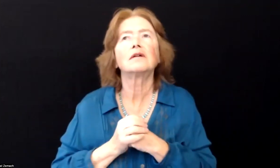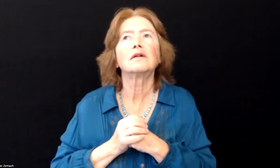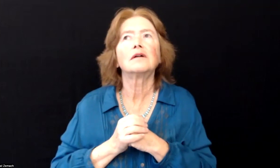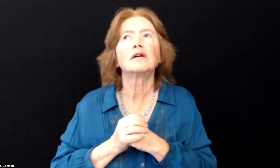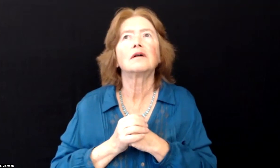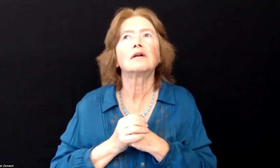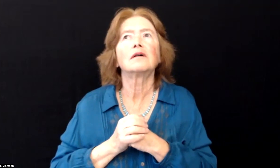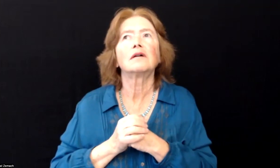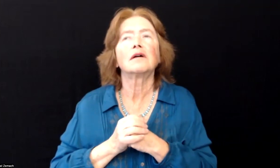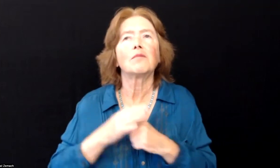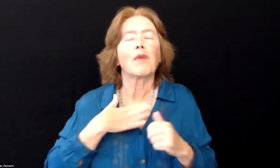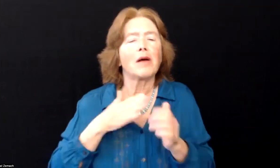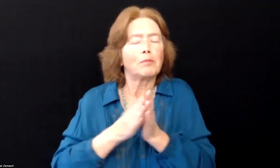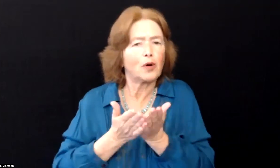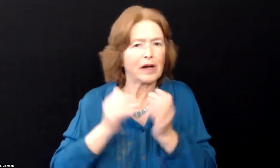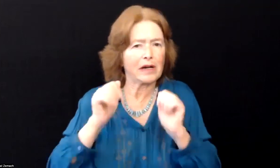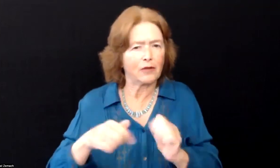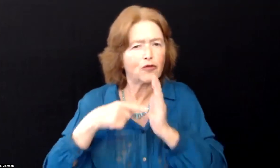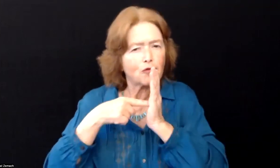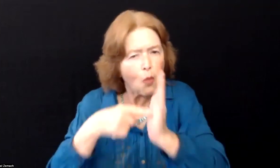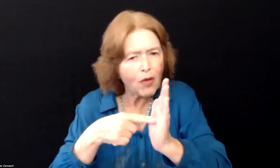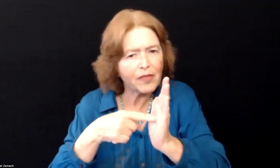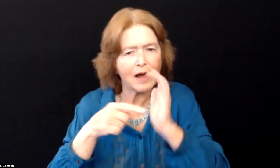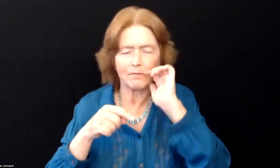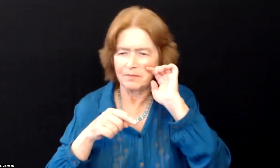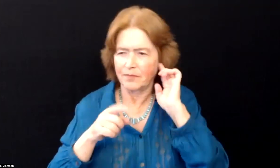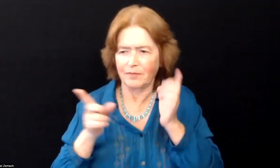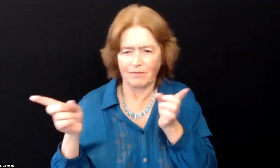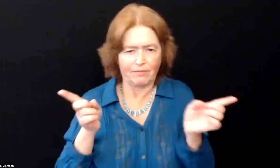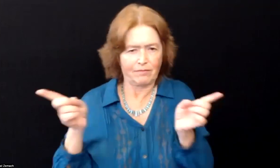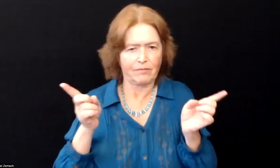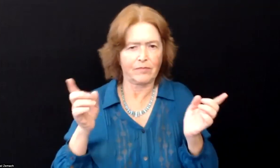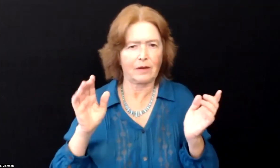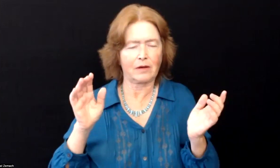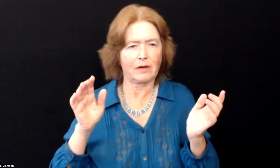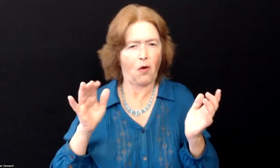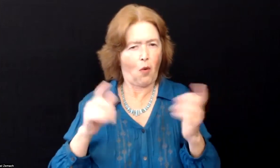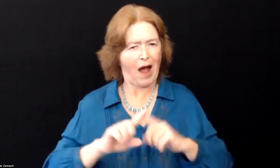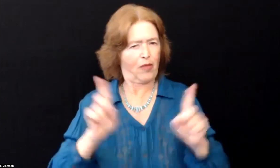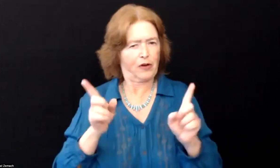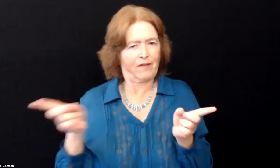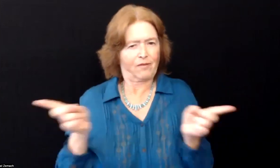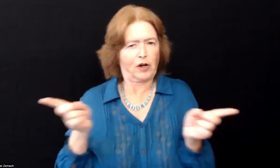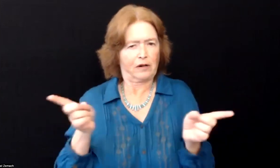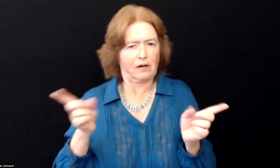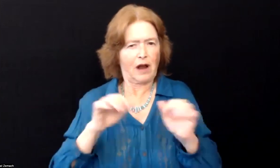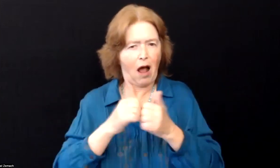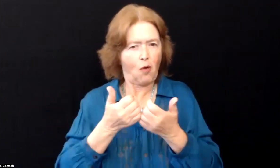them attend a mainstream school or a school for the deaf, I think this book really shows what the differences are